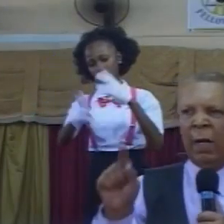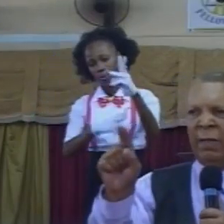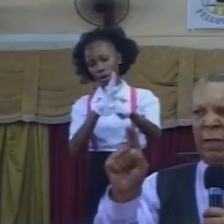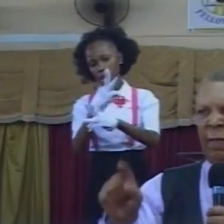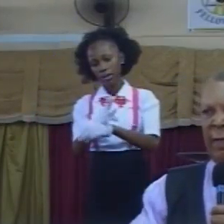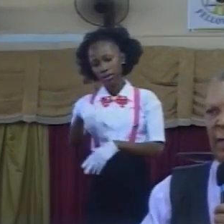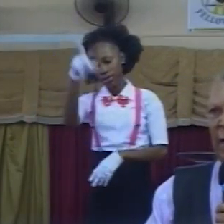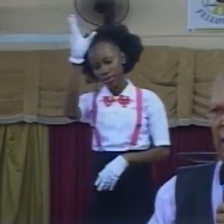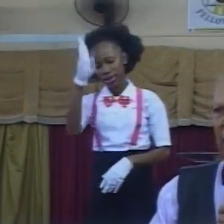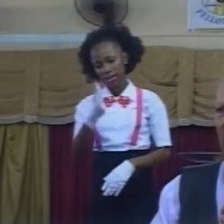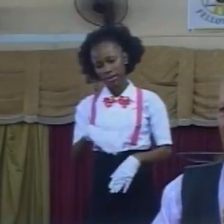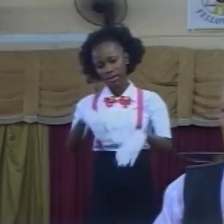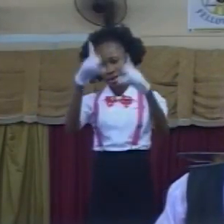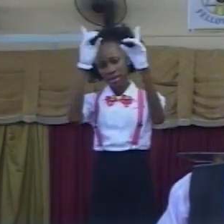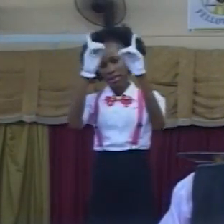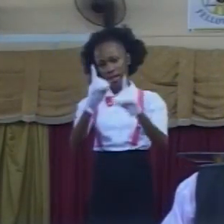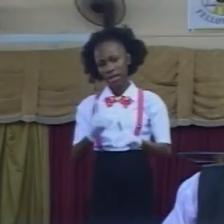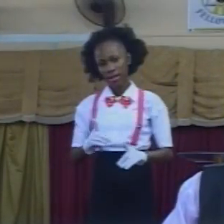God deserves